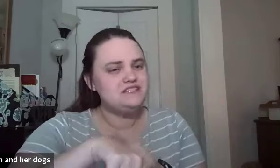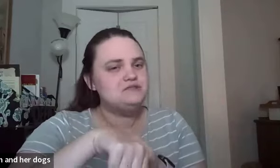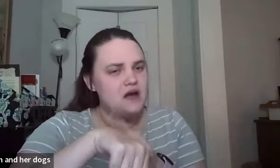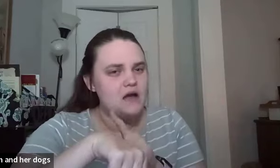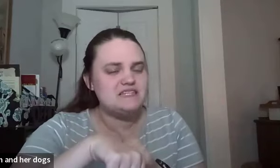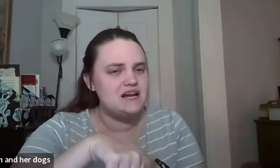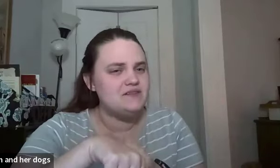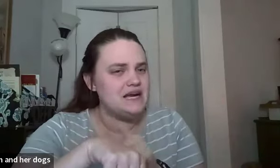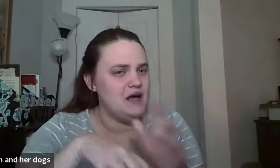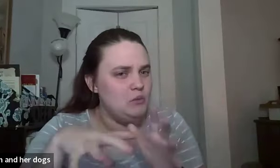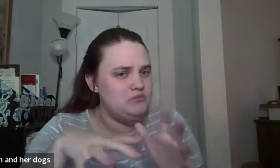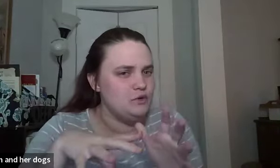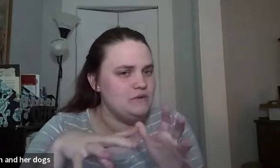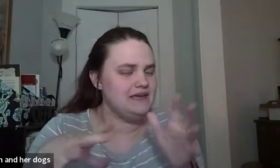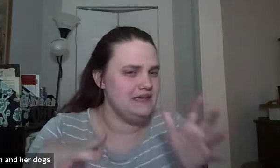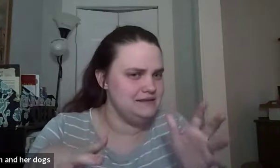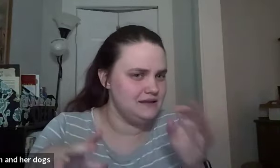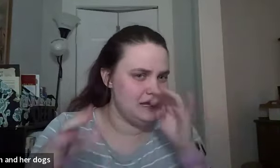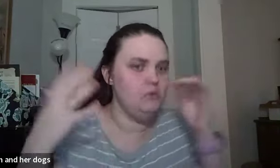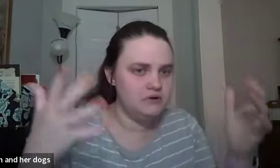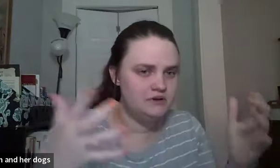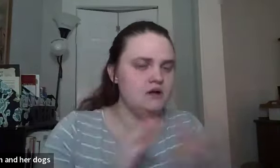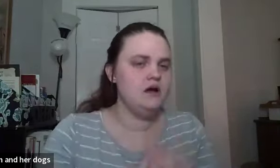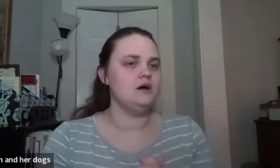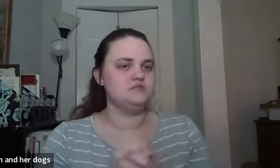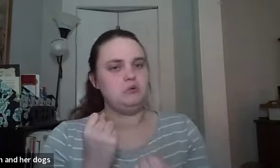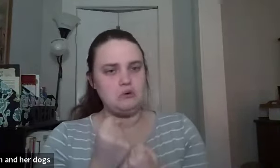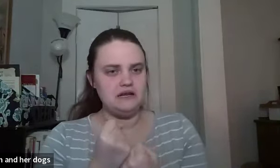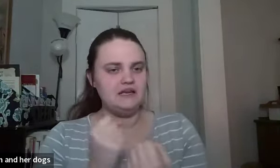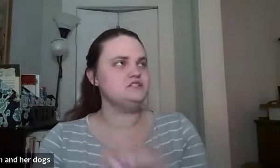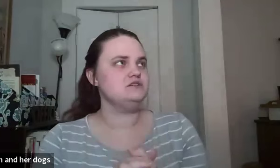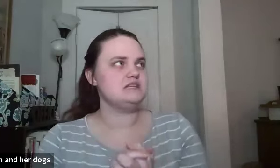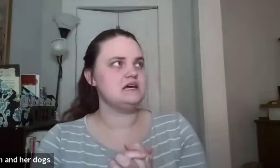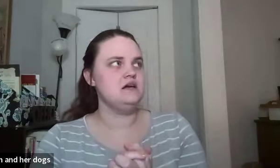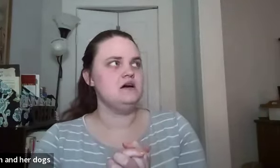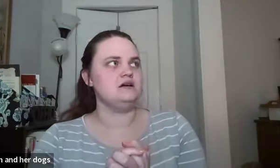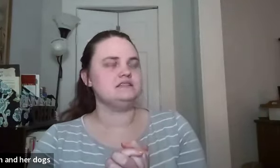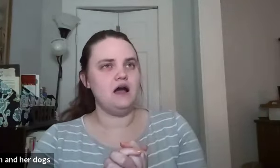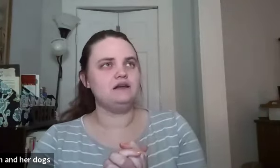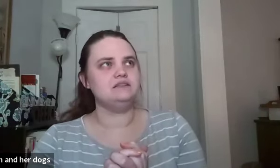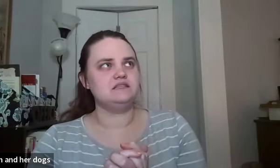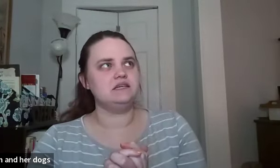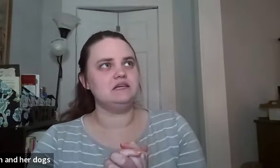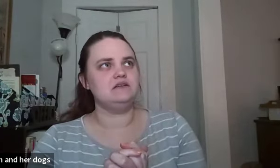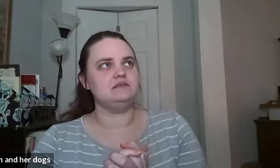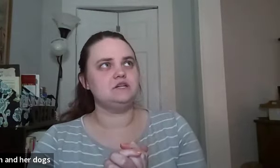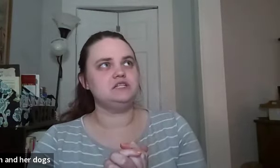do time as kind of like a helpful, like hint, like help, support, I guess you could say. Because I can see,